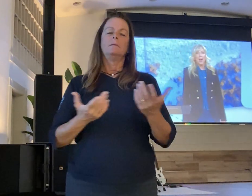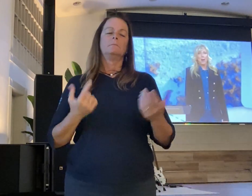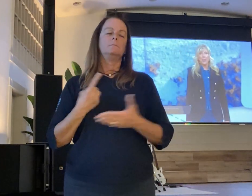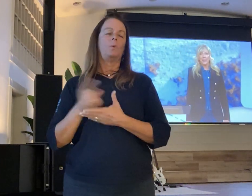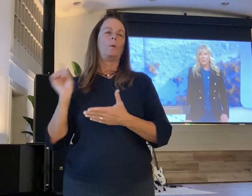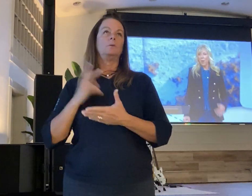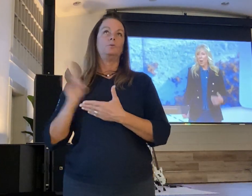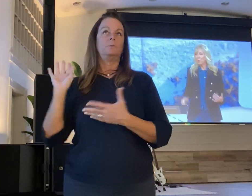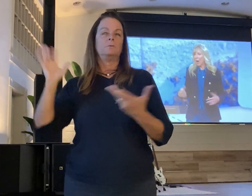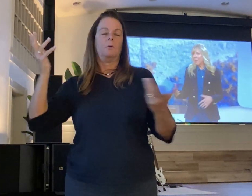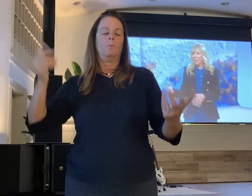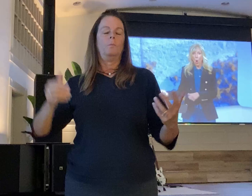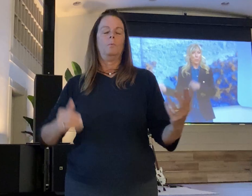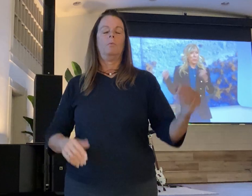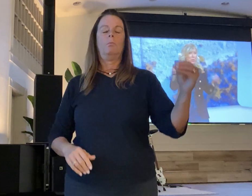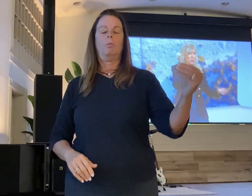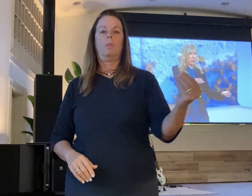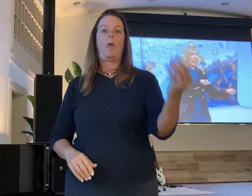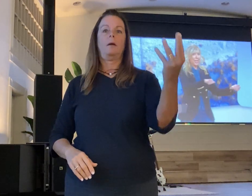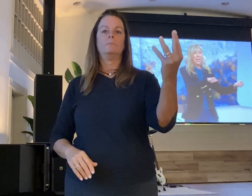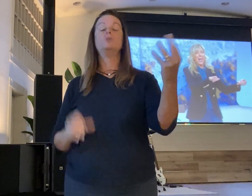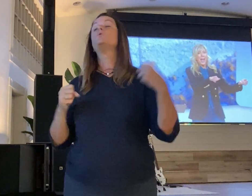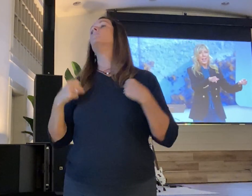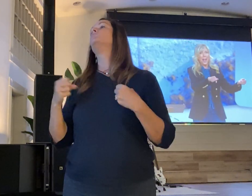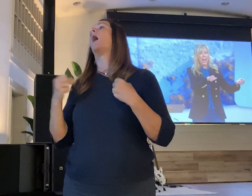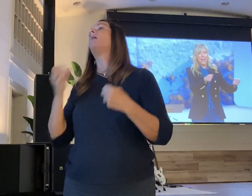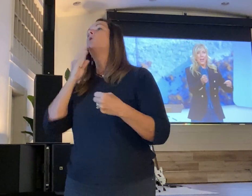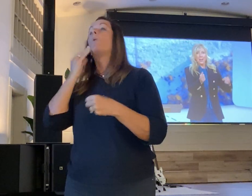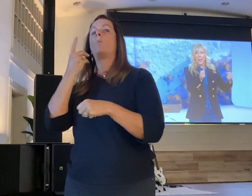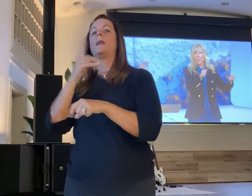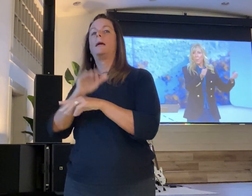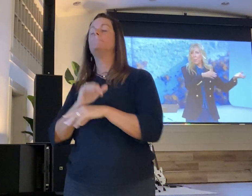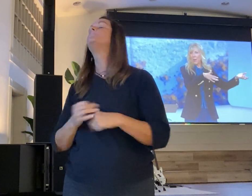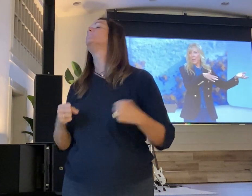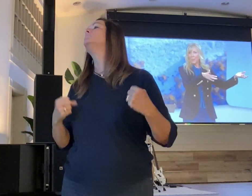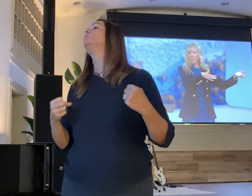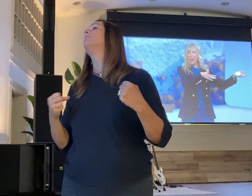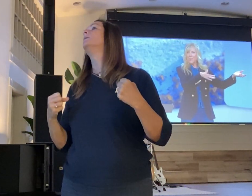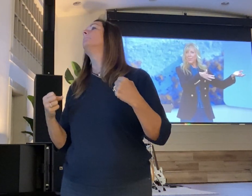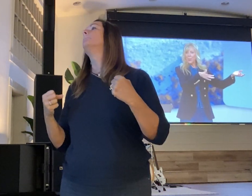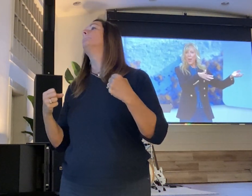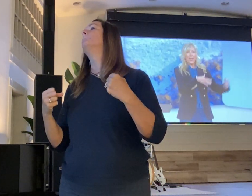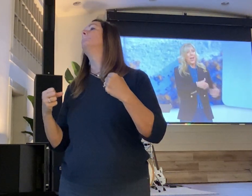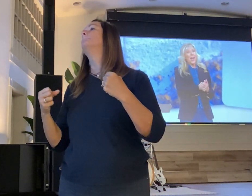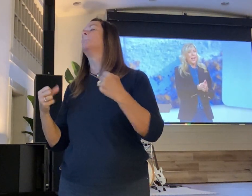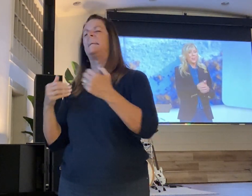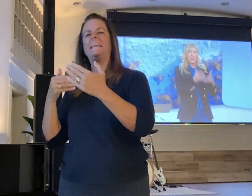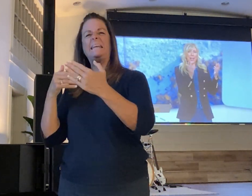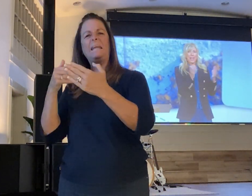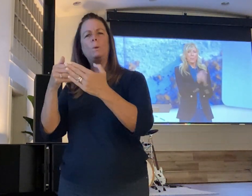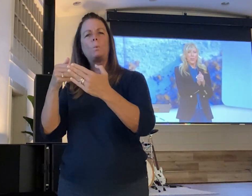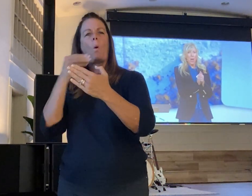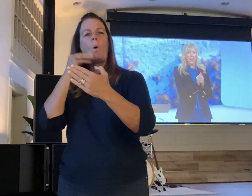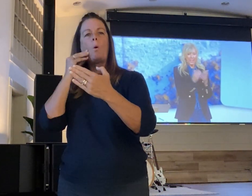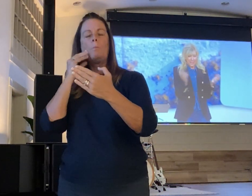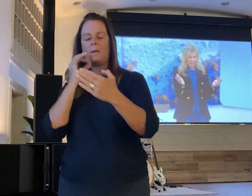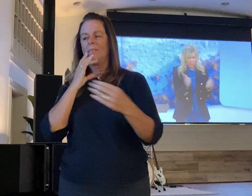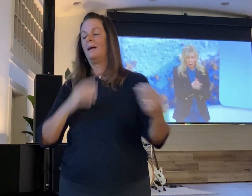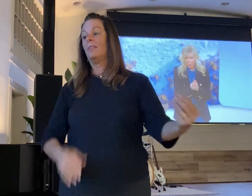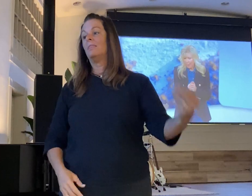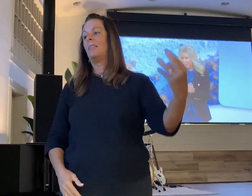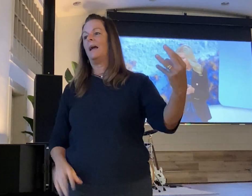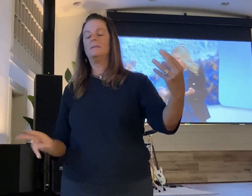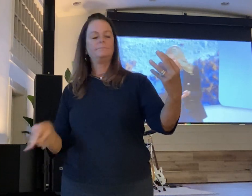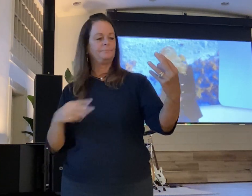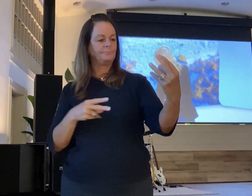again. And so I'm driving home from church one night, and I'm about 5 minutes away. And so the light comes on,